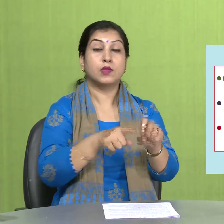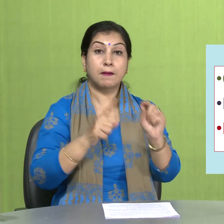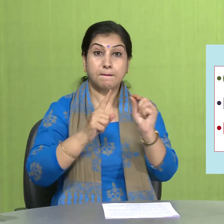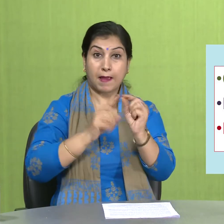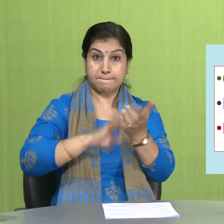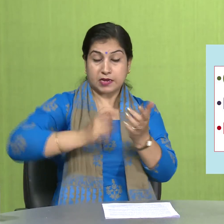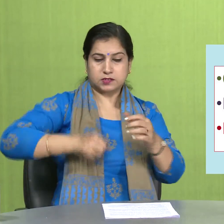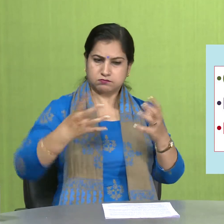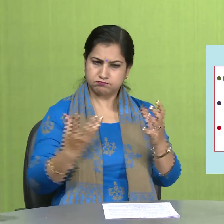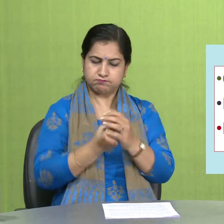Minister.